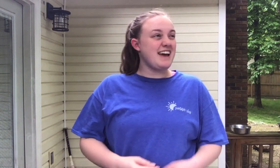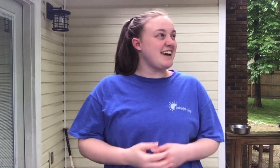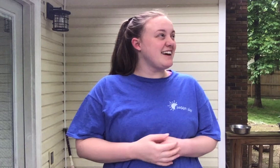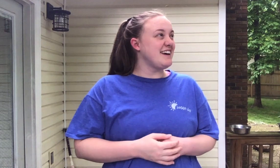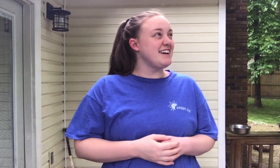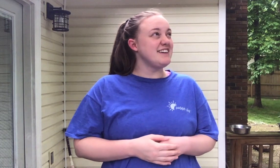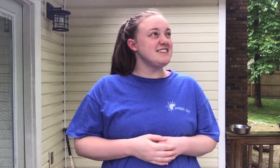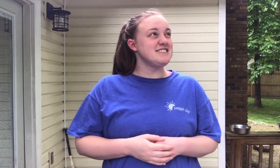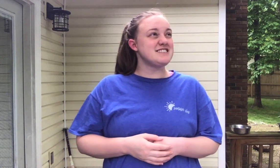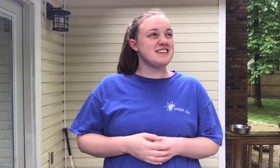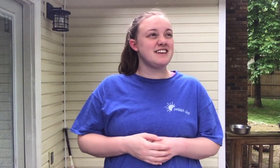And